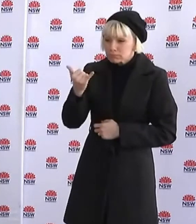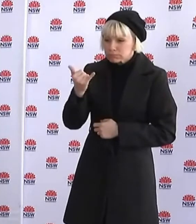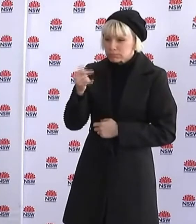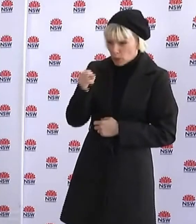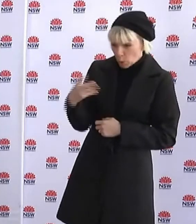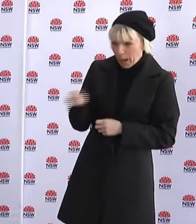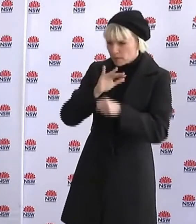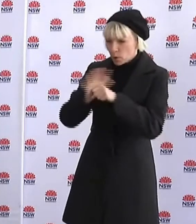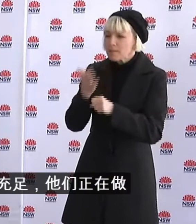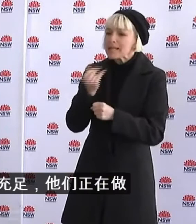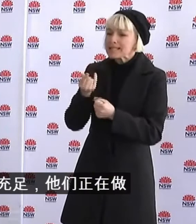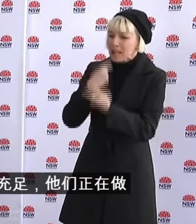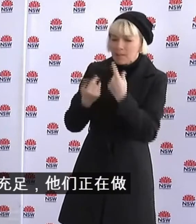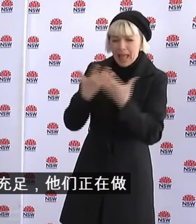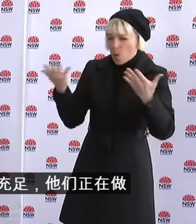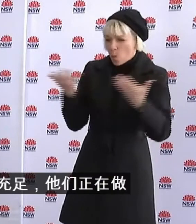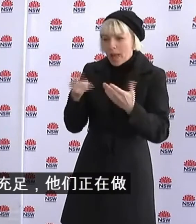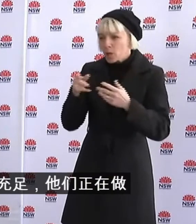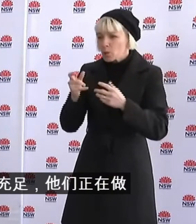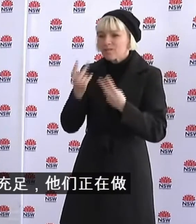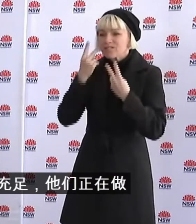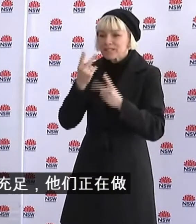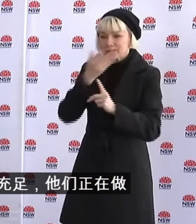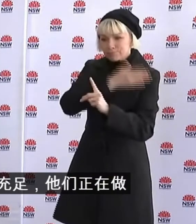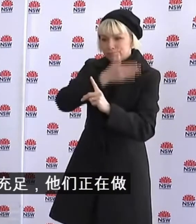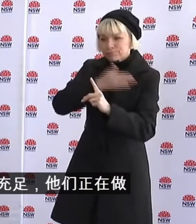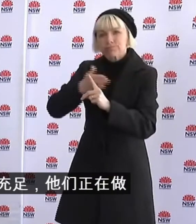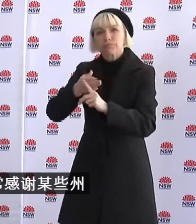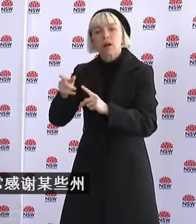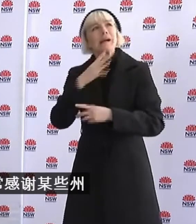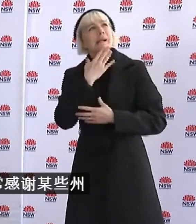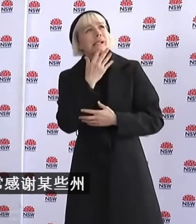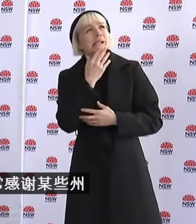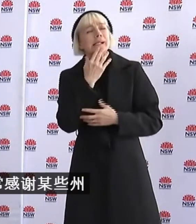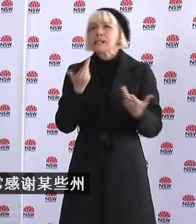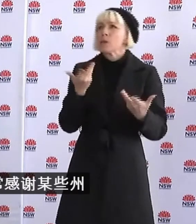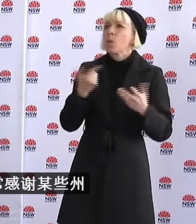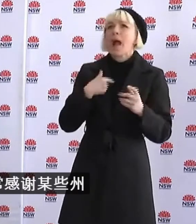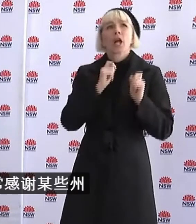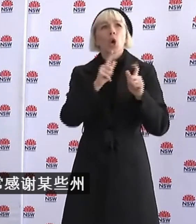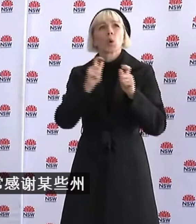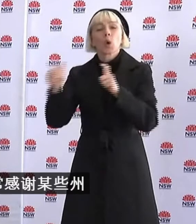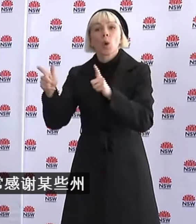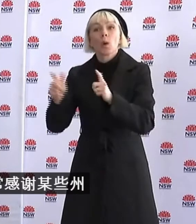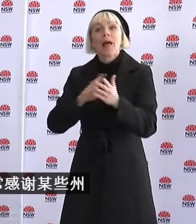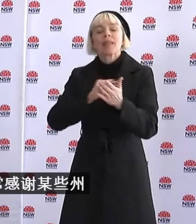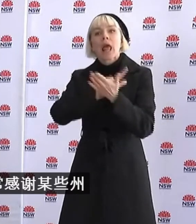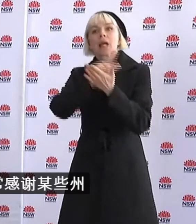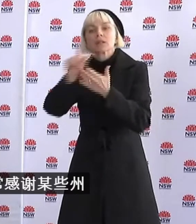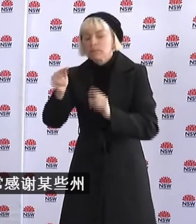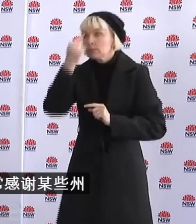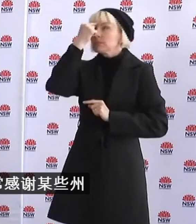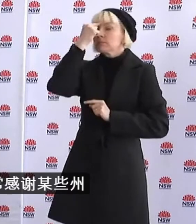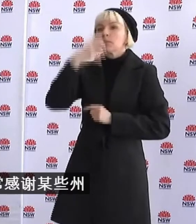things subsequently. So please know that our contact tracers are well resourced. They're doing an unbelievable job, and we're very grateful